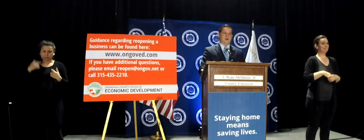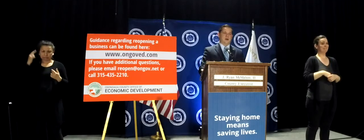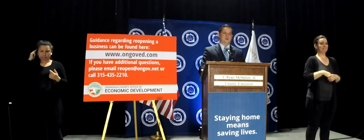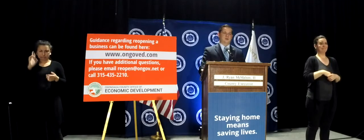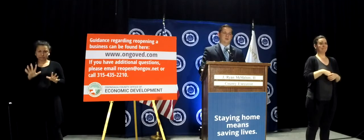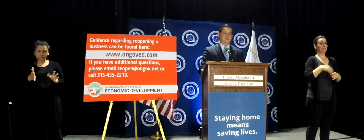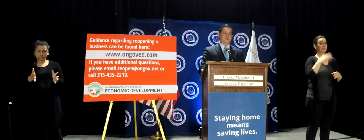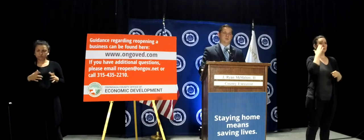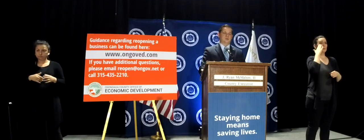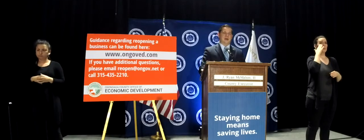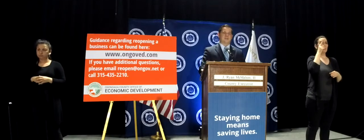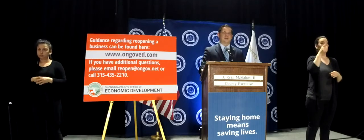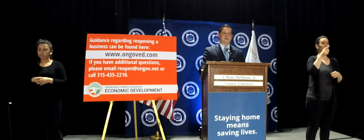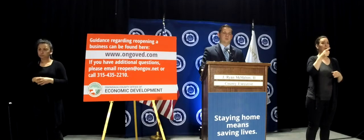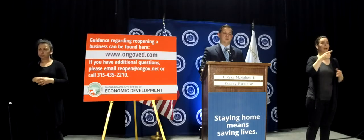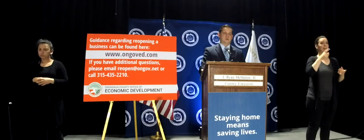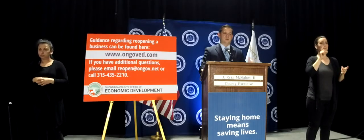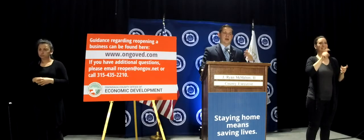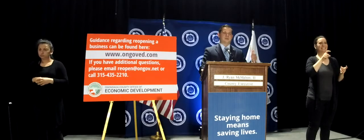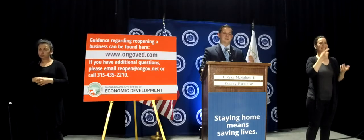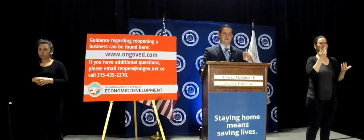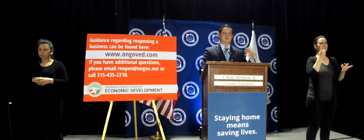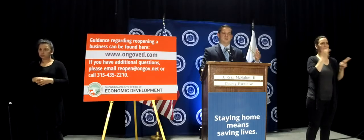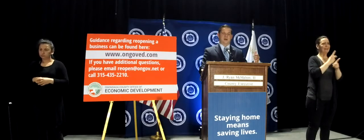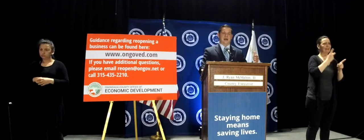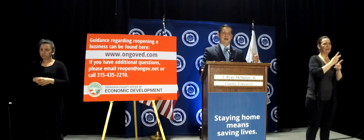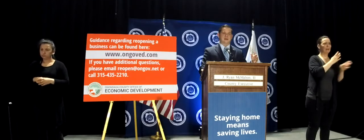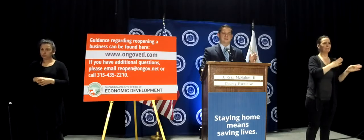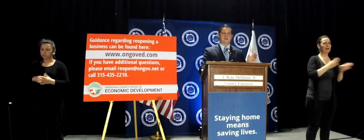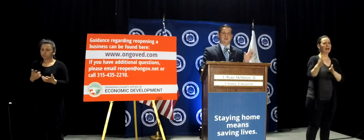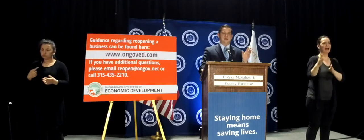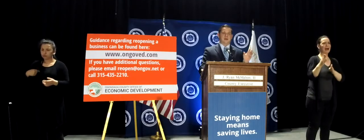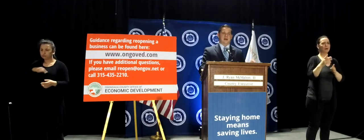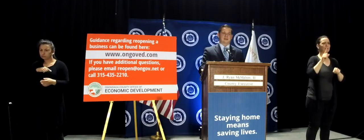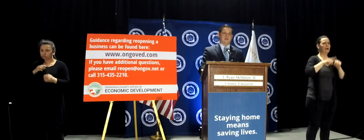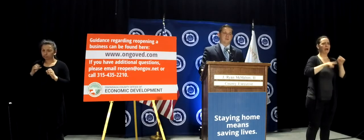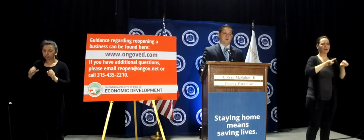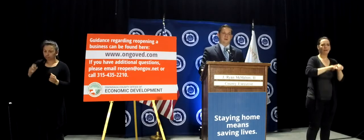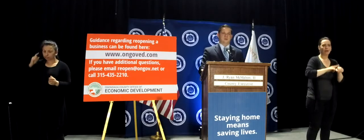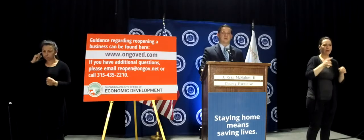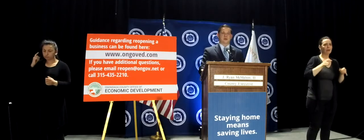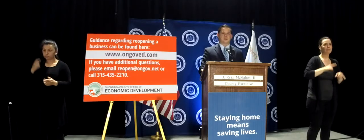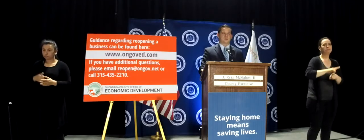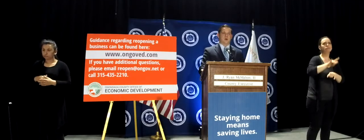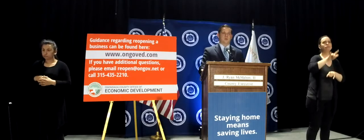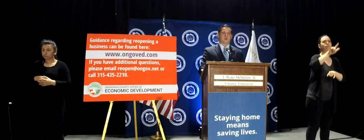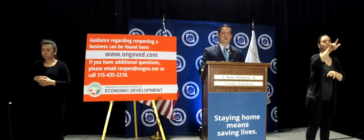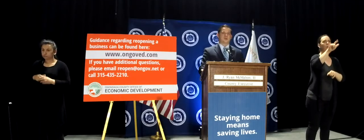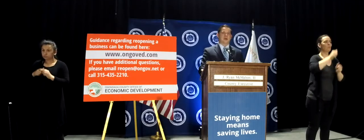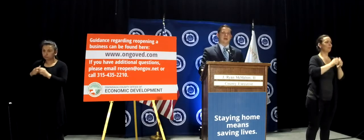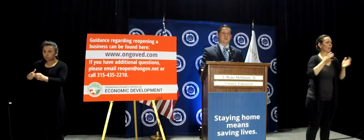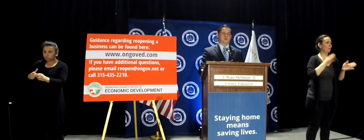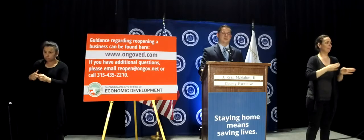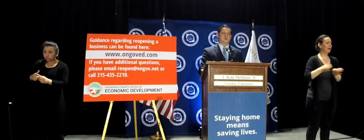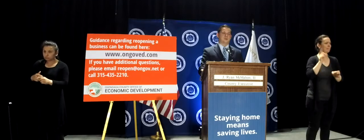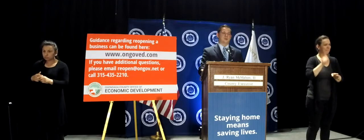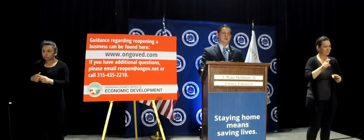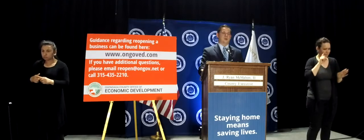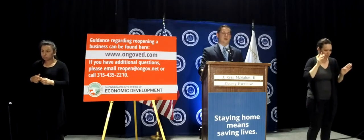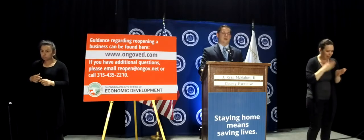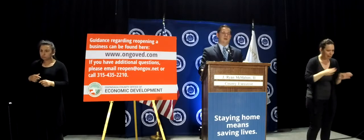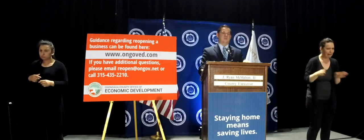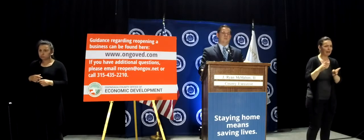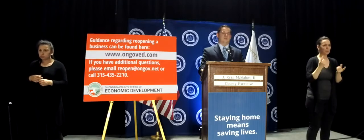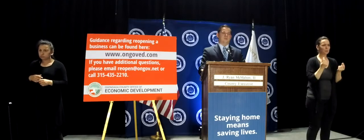going to use common sense with our guidance and ask everybody to use theirs as well. But we'll get you guidance related to